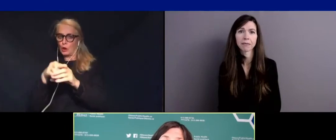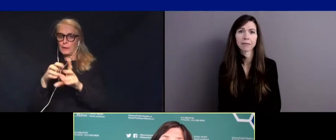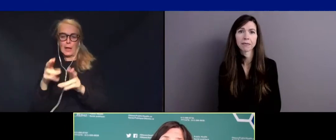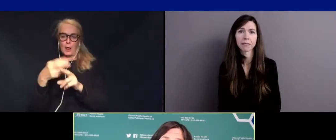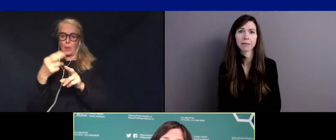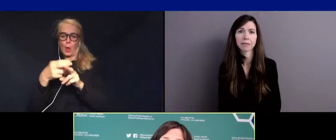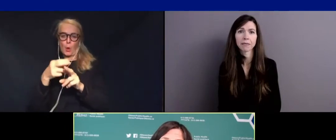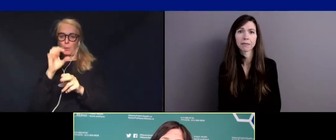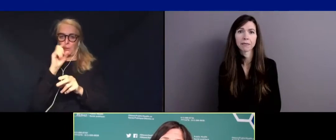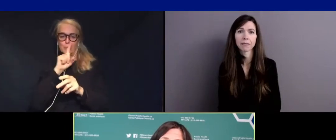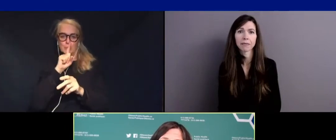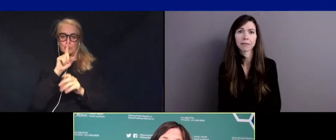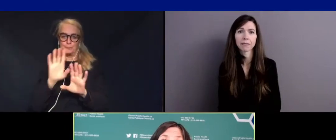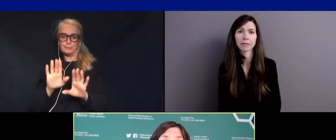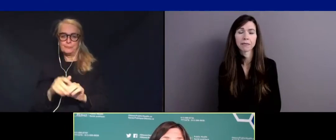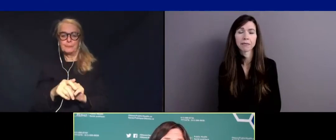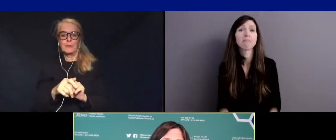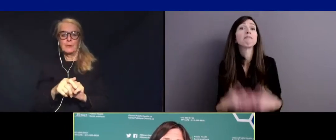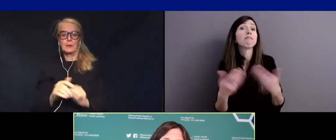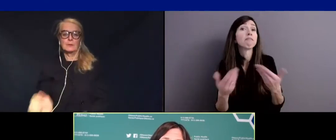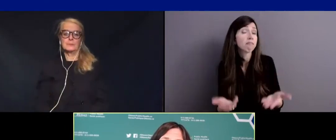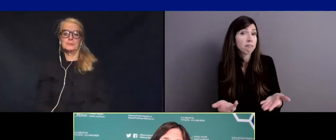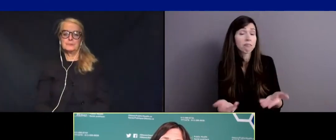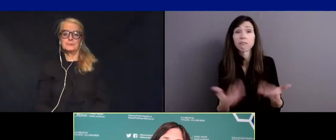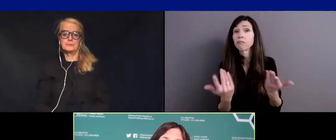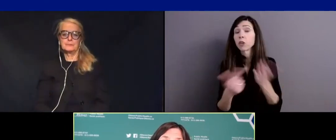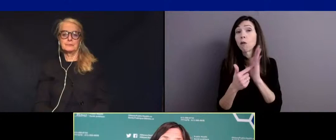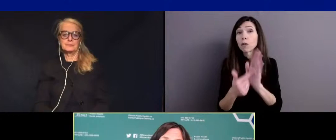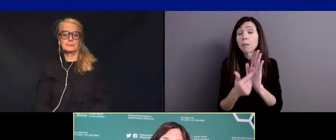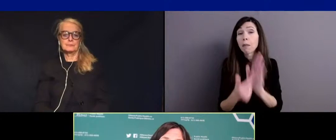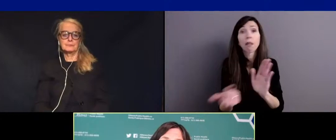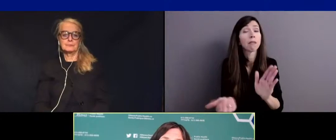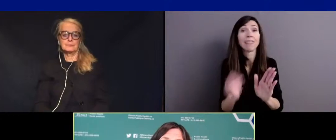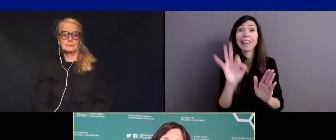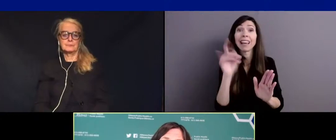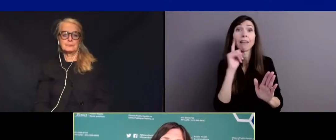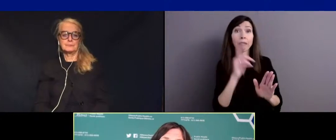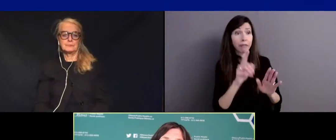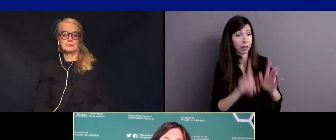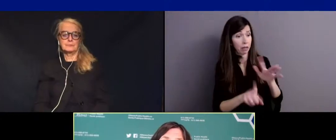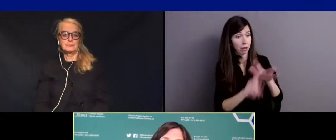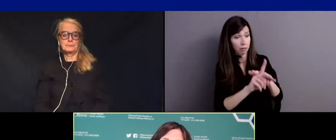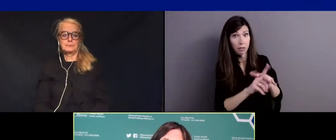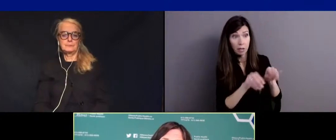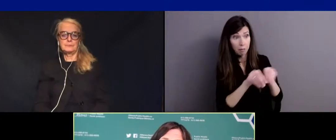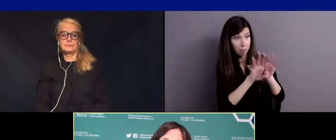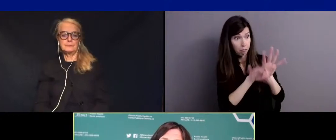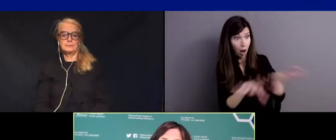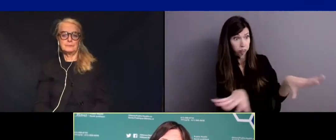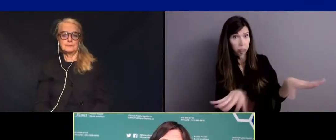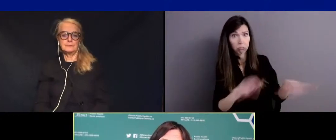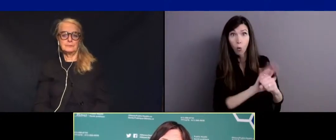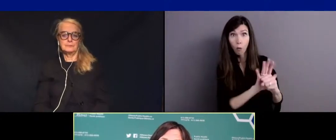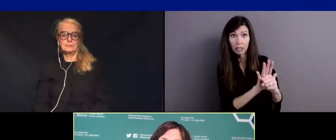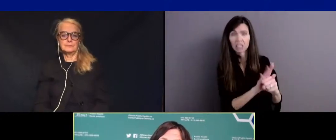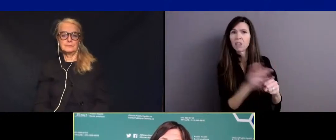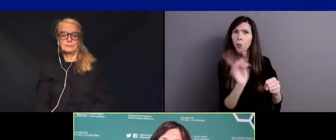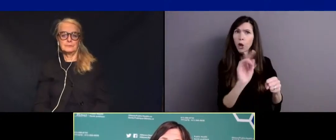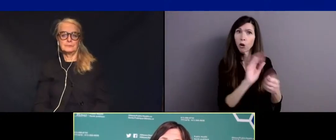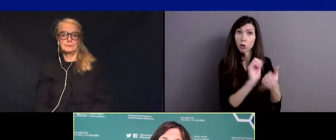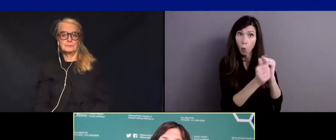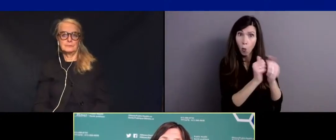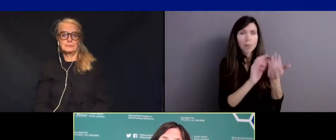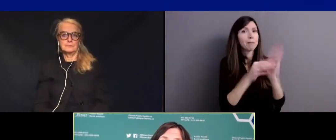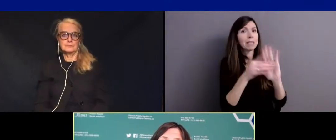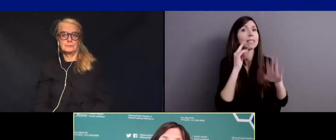So similar to other settings, an outbreak in a sports league is defined as at least 2 players or coaches on the